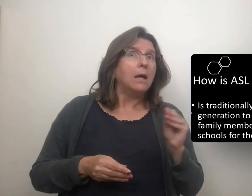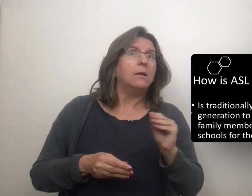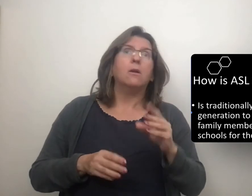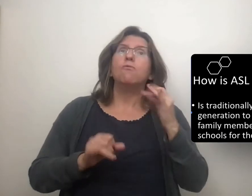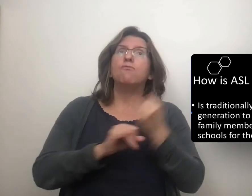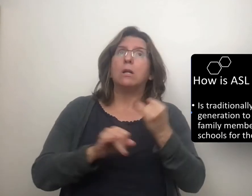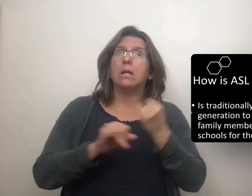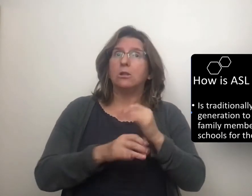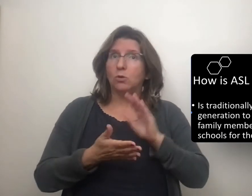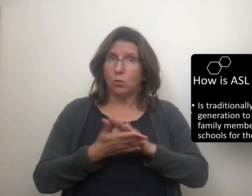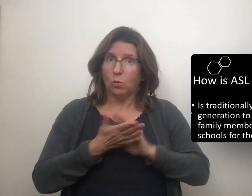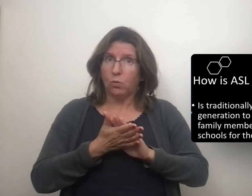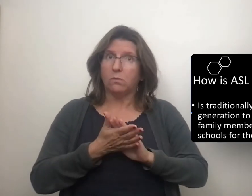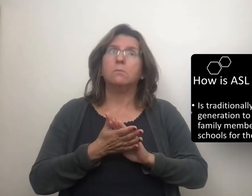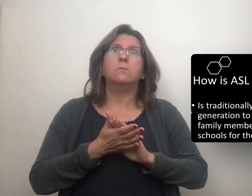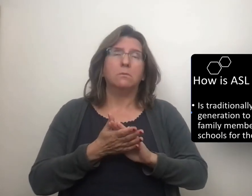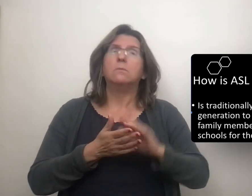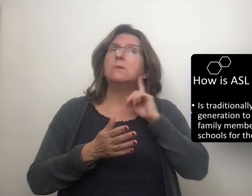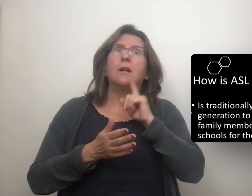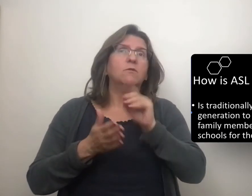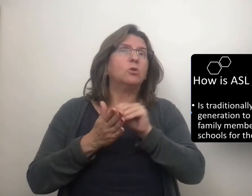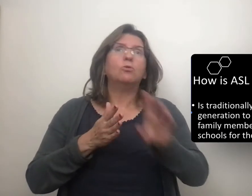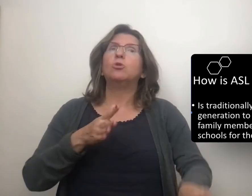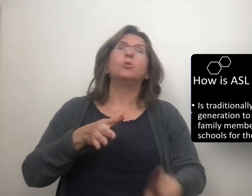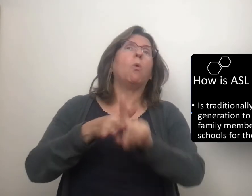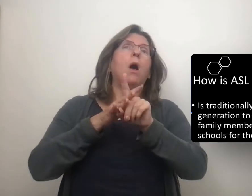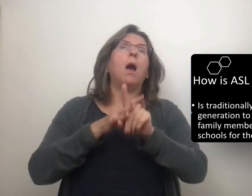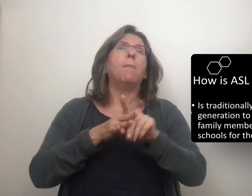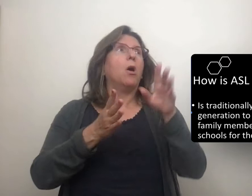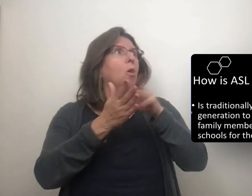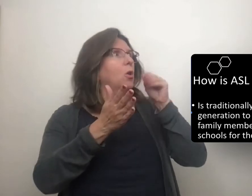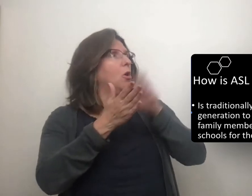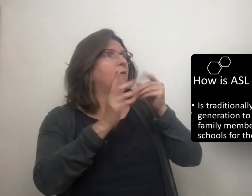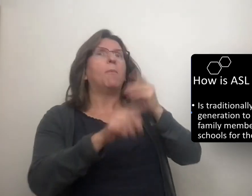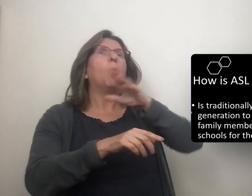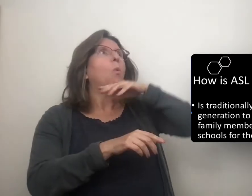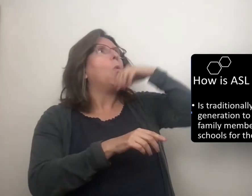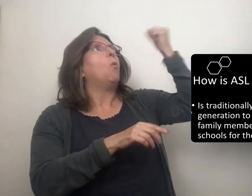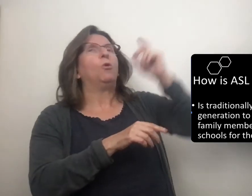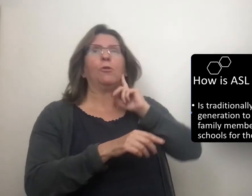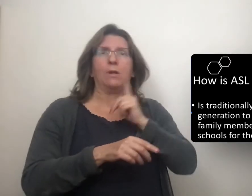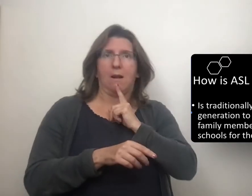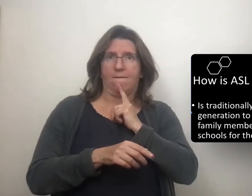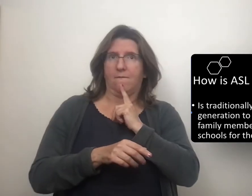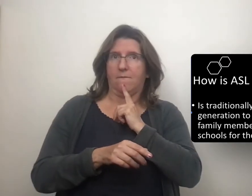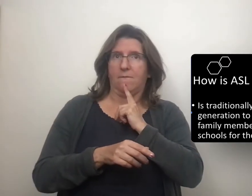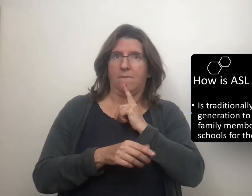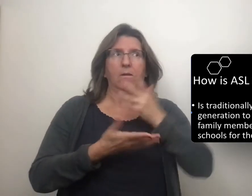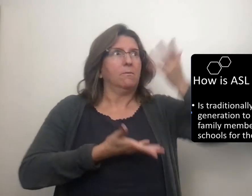then attend the local deaf school, and at the school, these deaf children would pass it on to non-signing